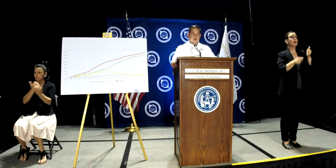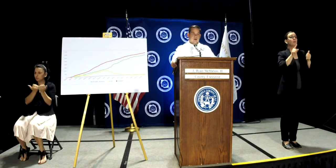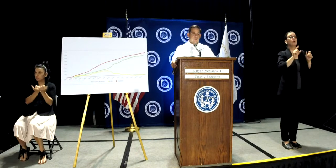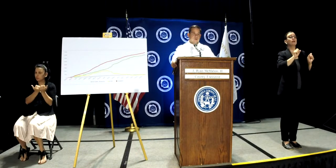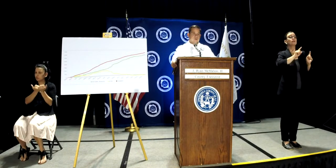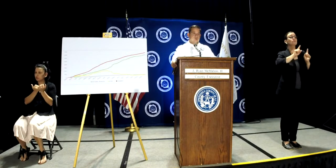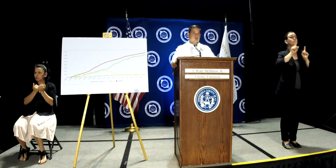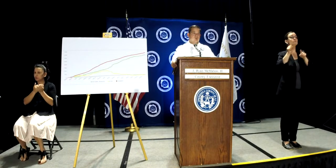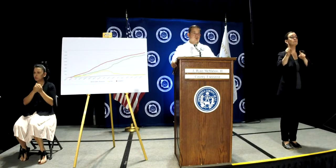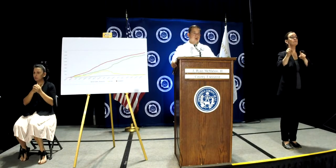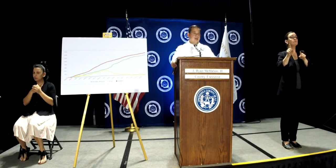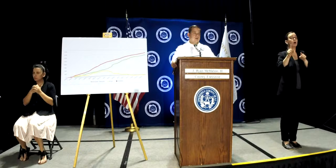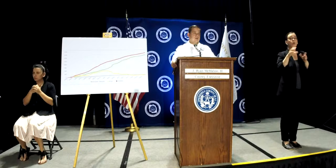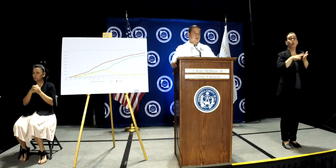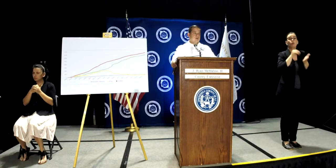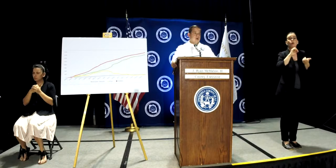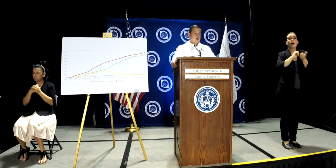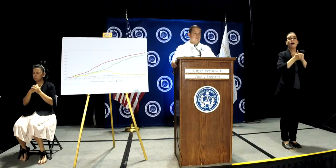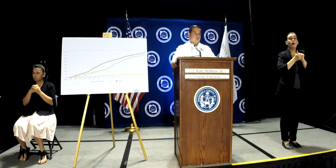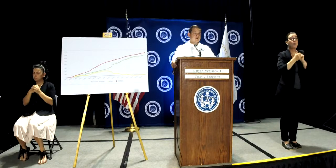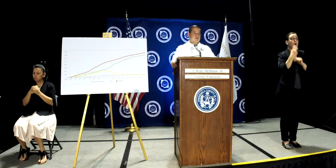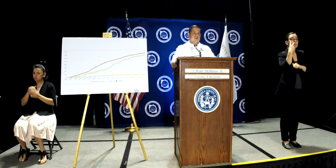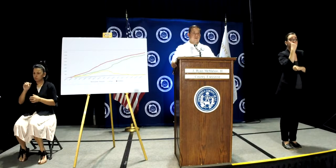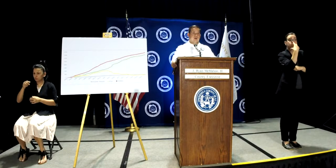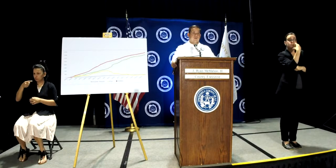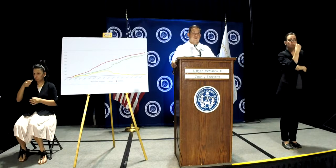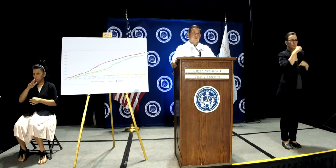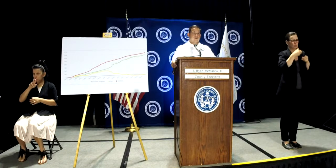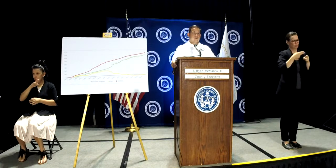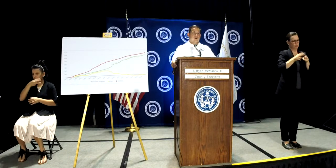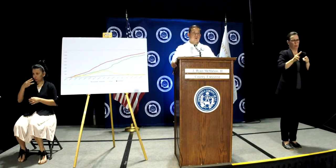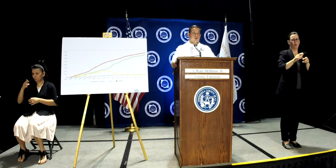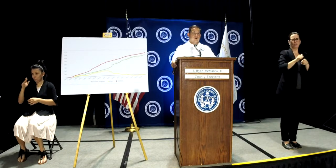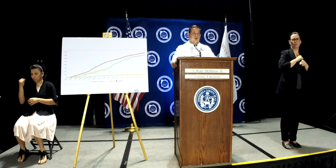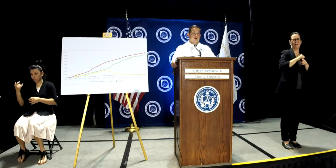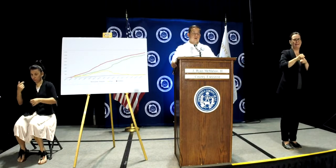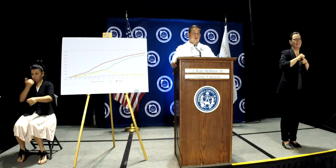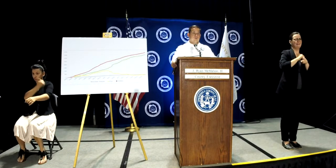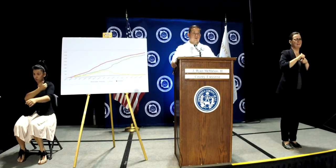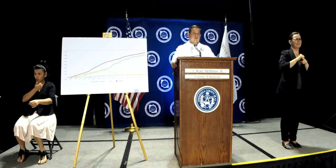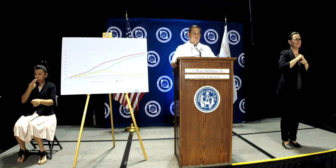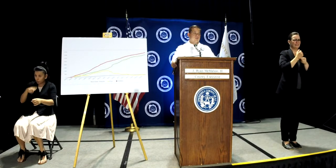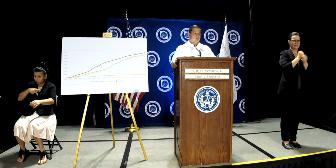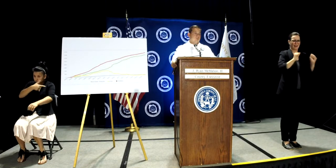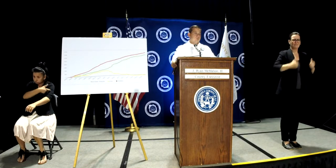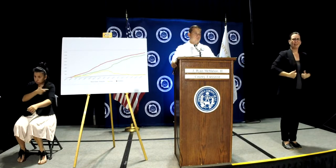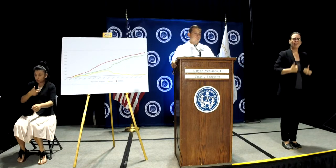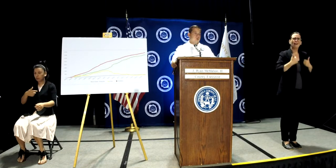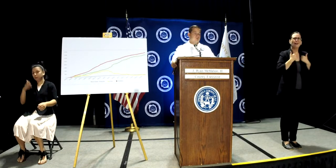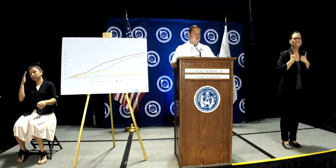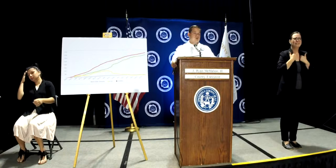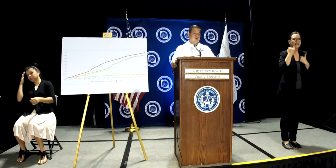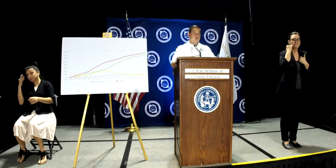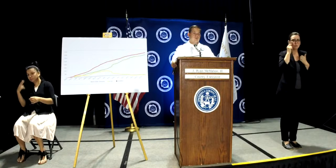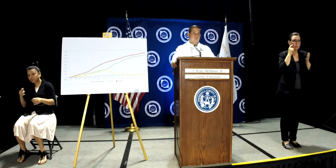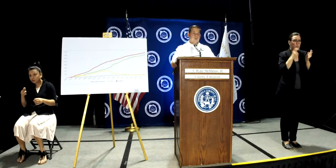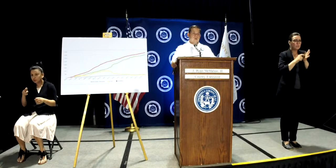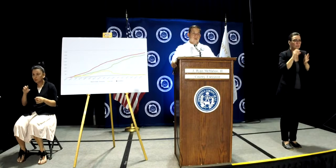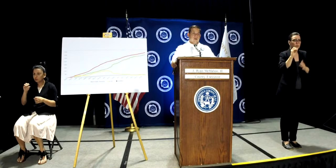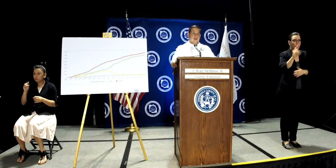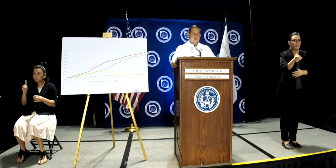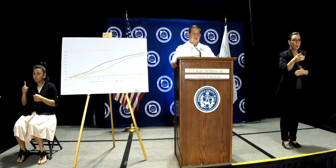Between those hours, it's a short training, but it could save a life. So it could be a family member, it could be a